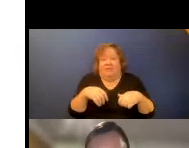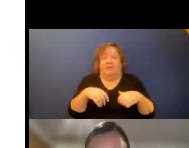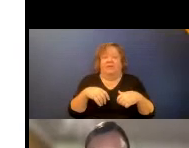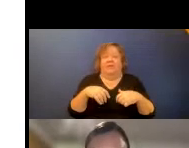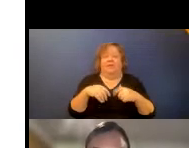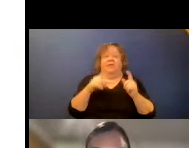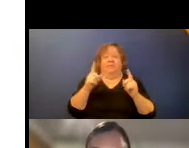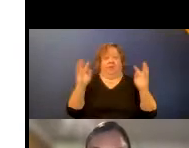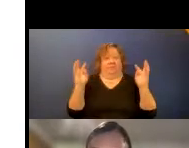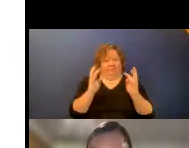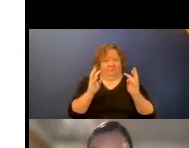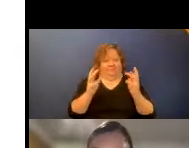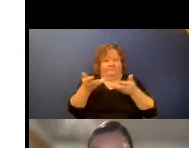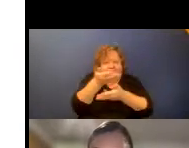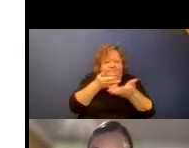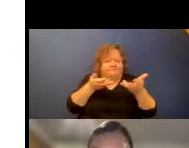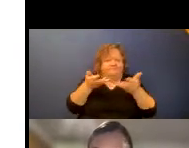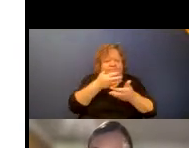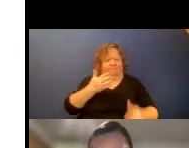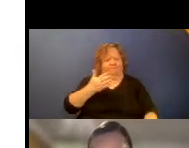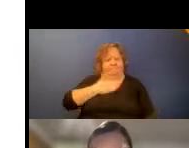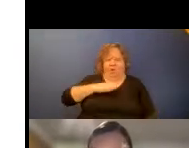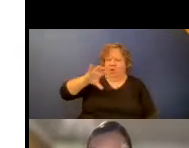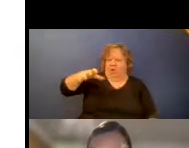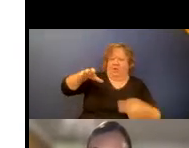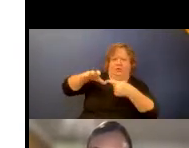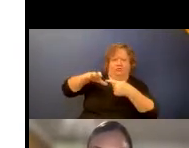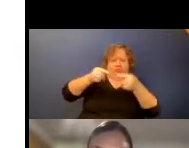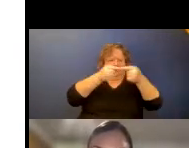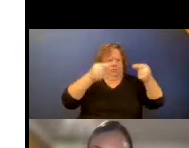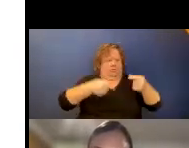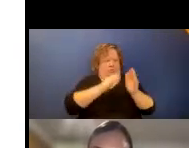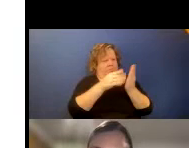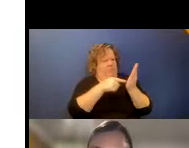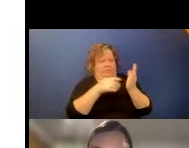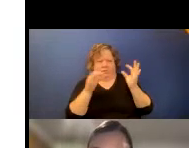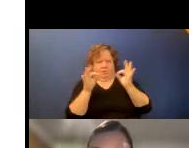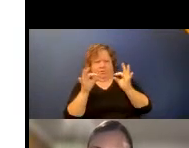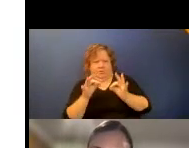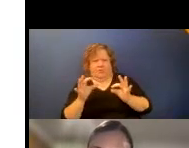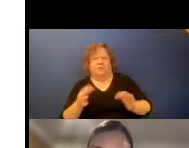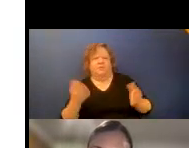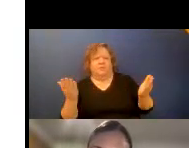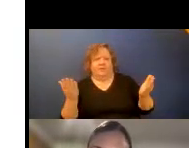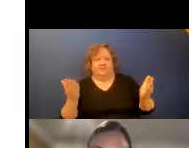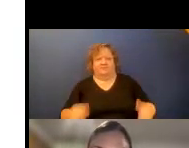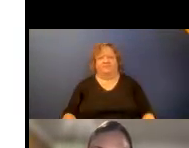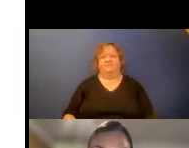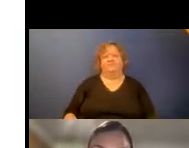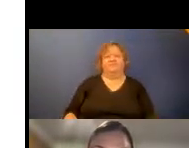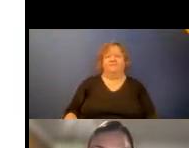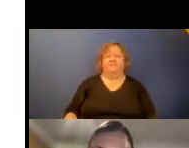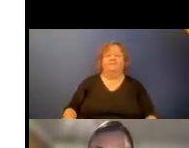programming there, we'll have regional workshops, which will be virtual workshops online with the UNICEF regional offices, and we'll